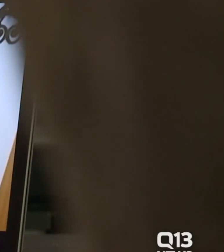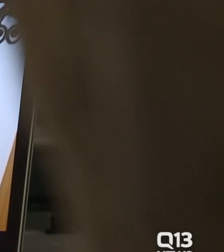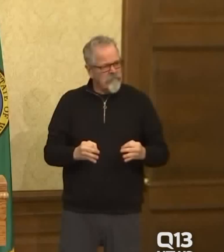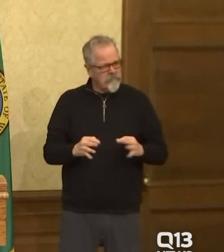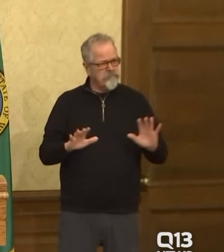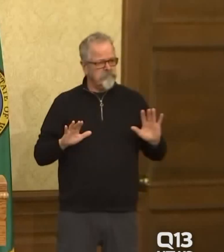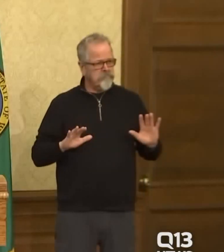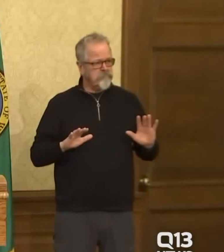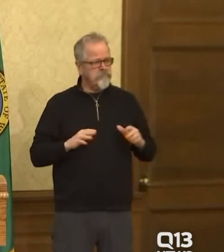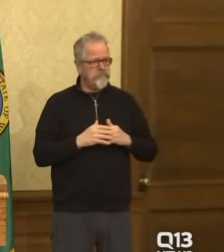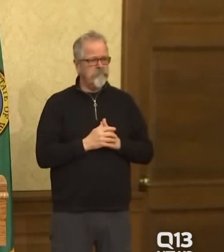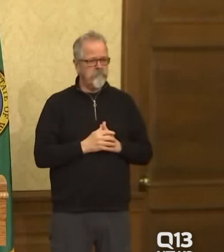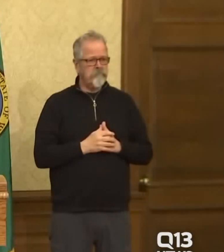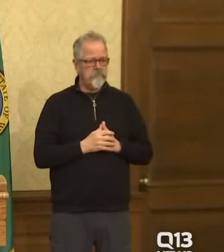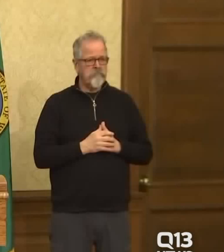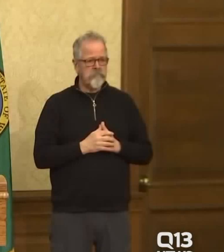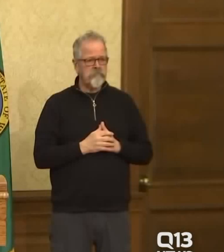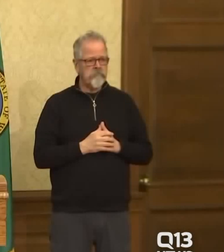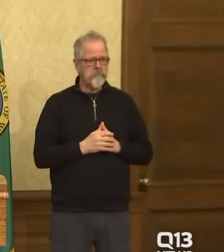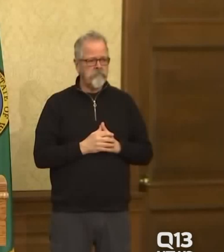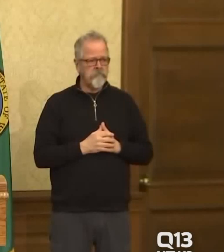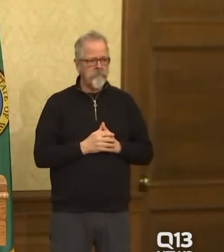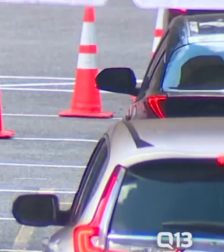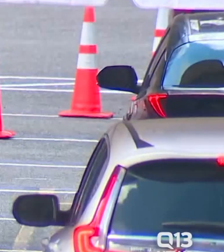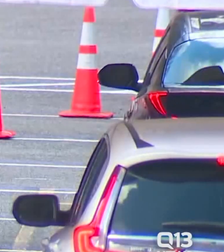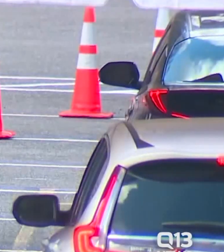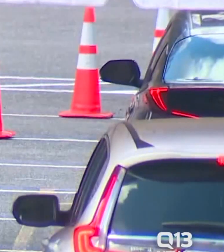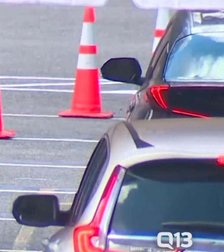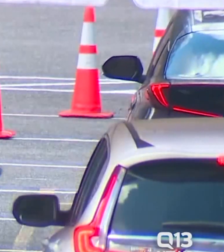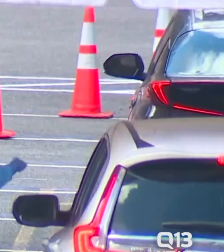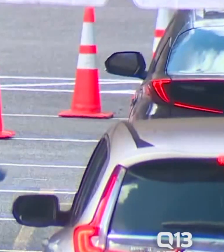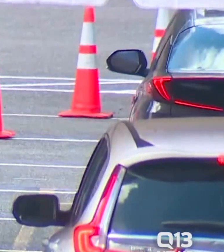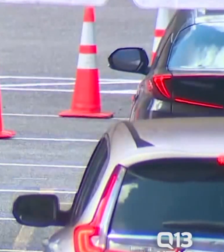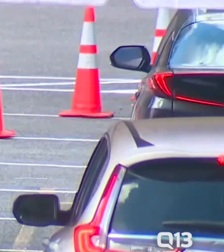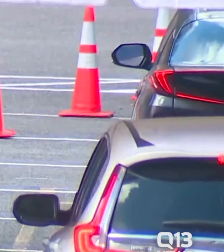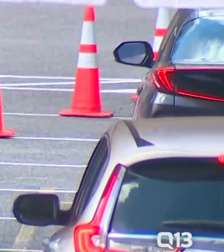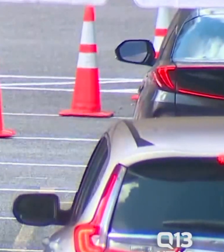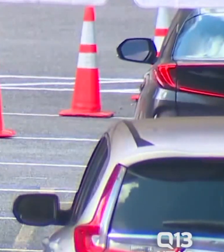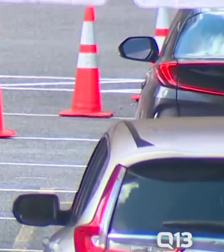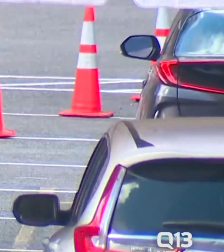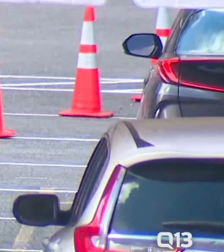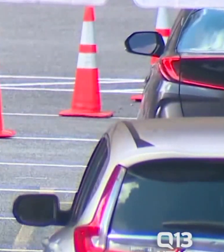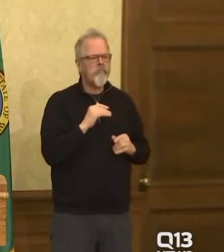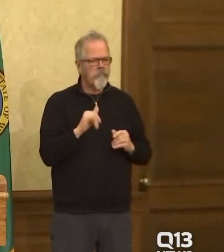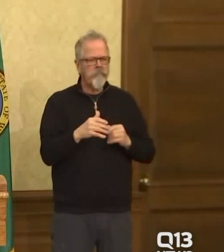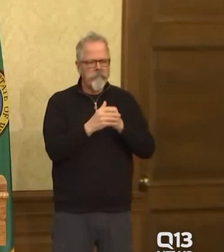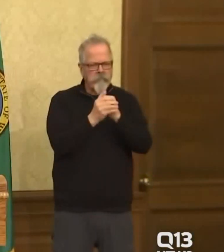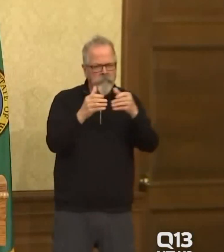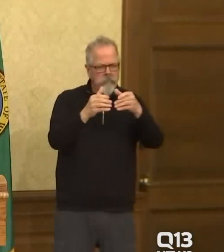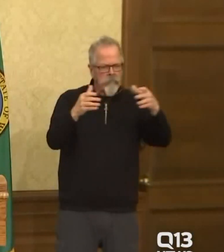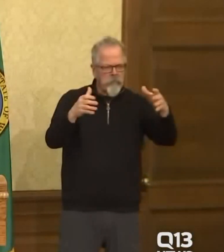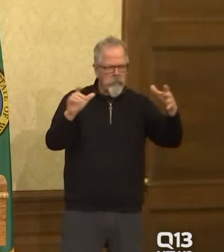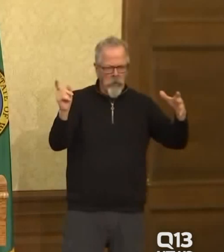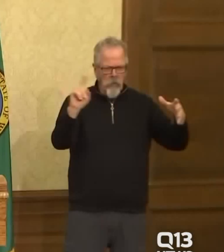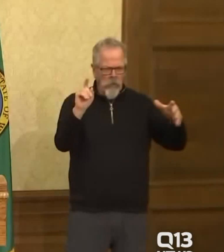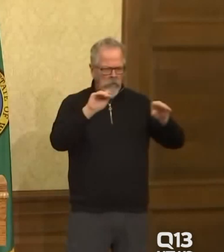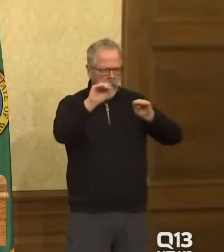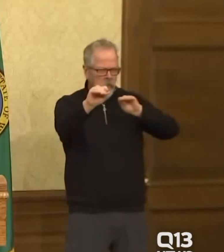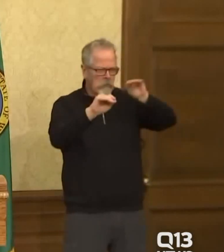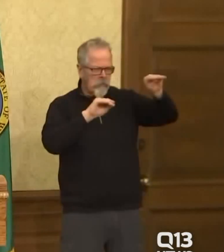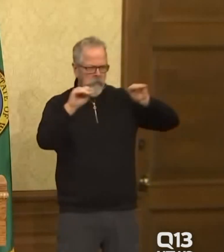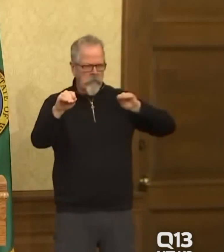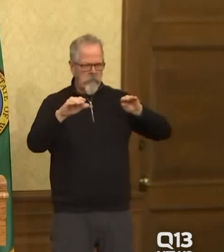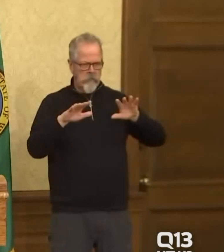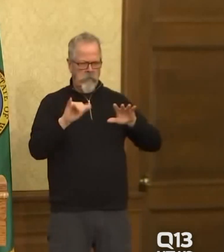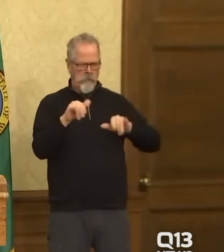to last. Governor Inslee says reopening the economy will require better testing for the virus. But we don't have any specific